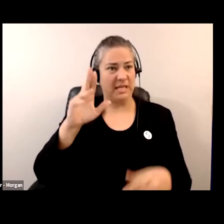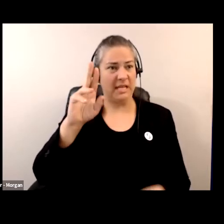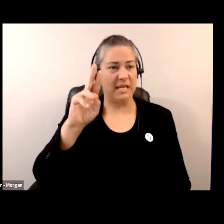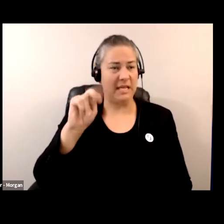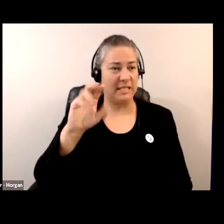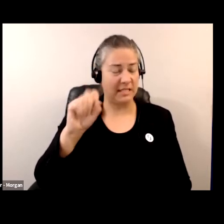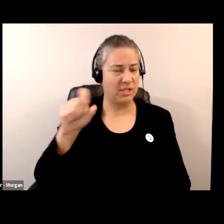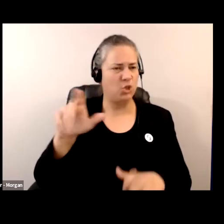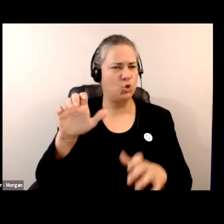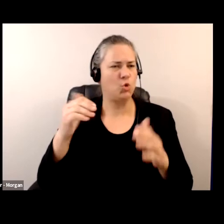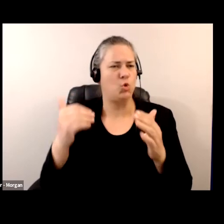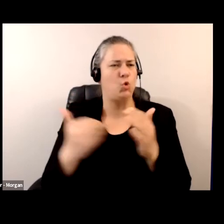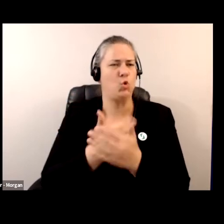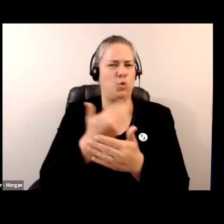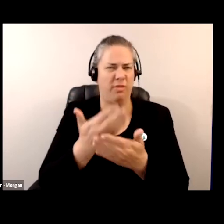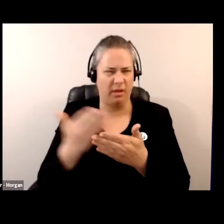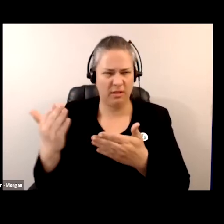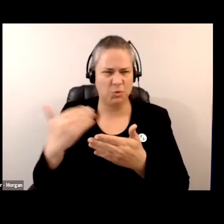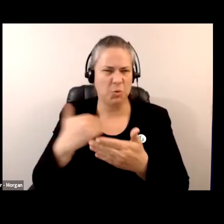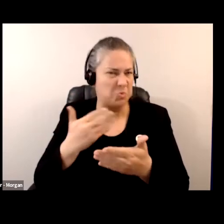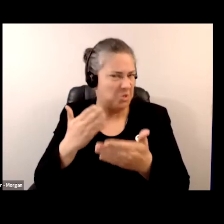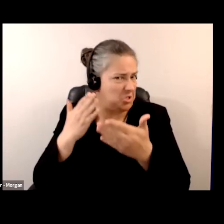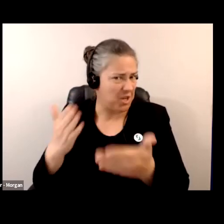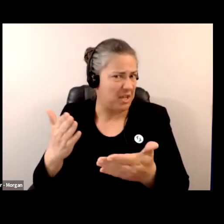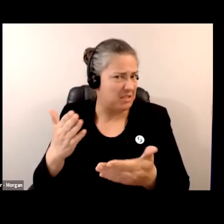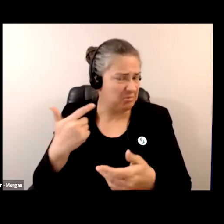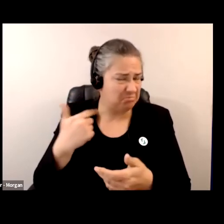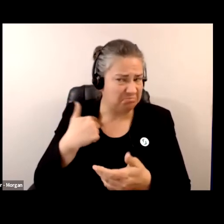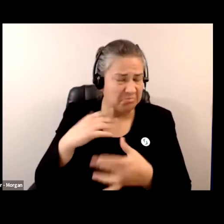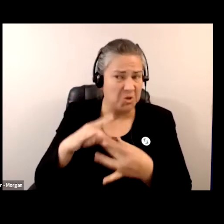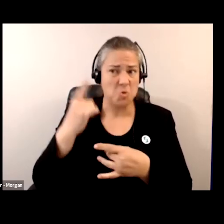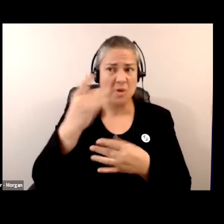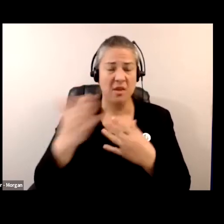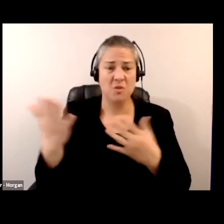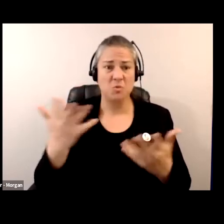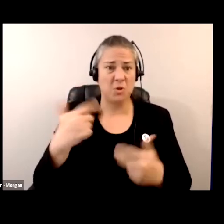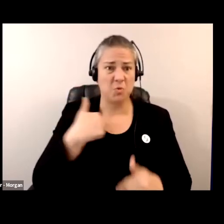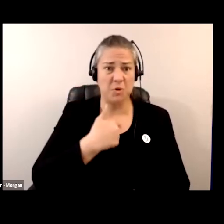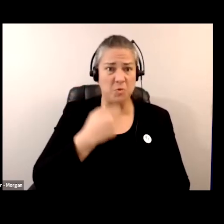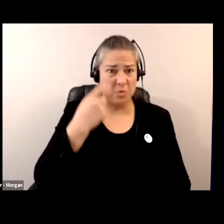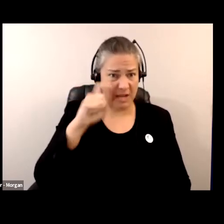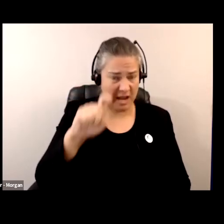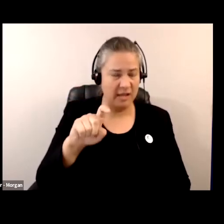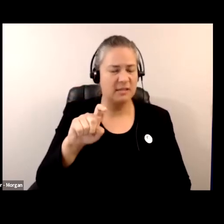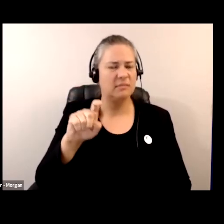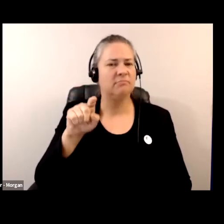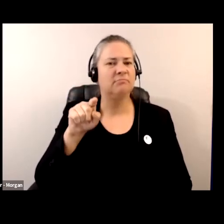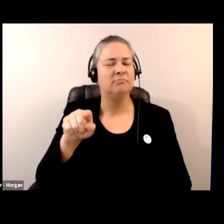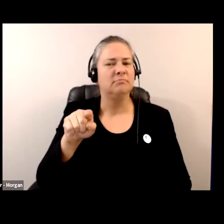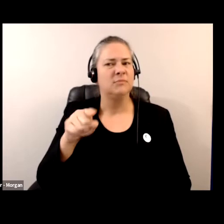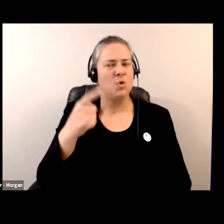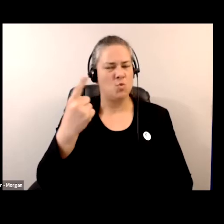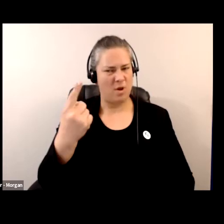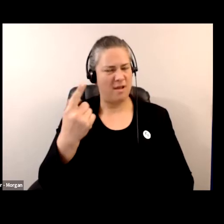new things. And one of the things we recognized was a constraint was